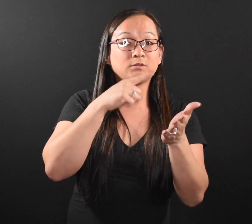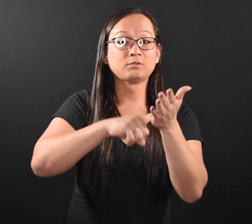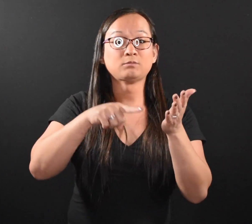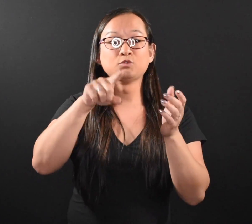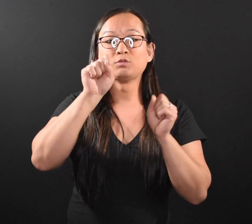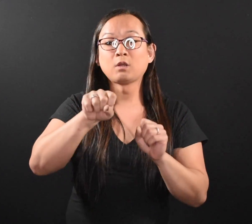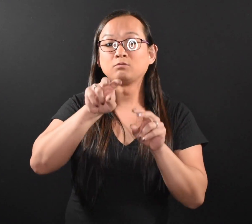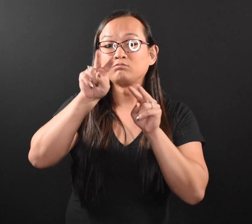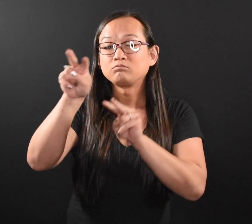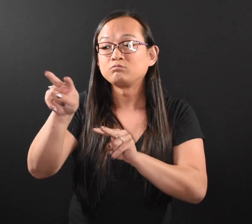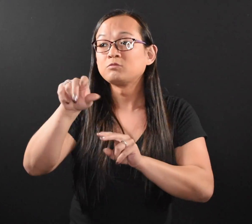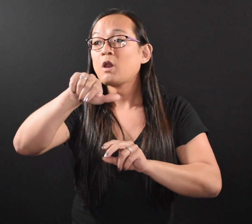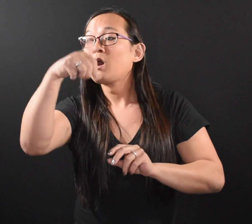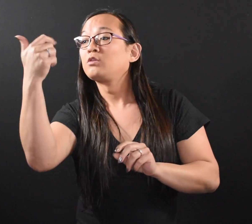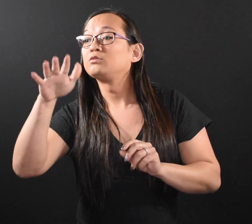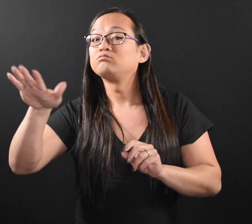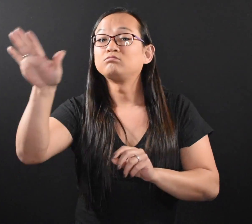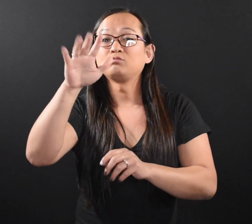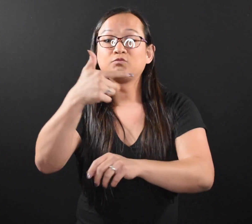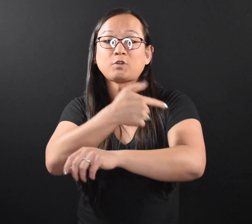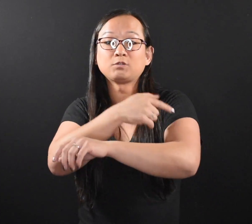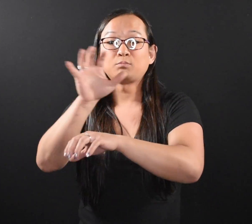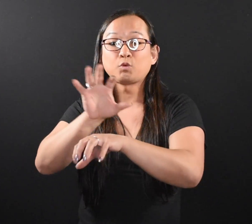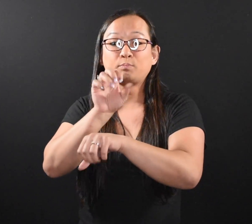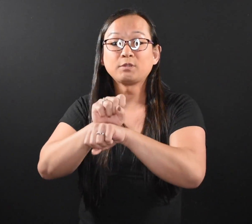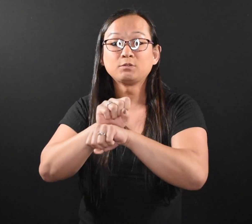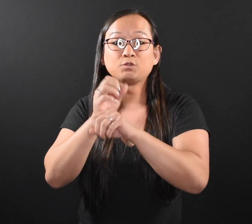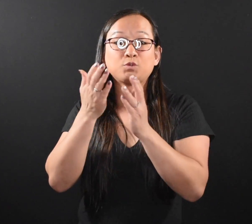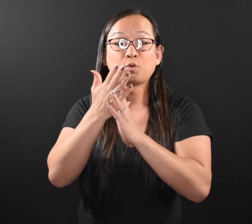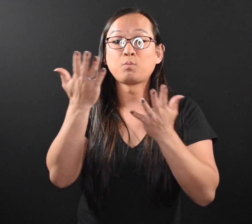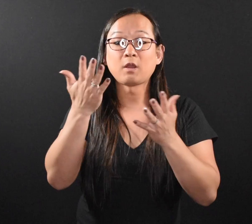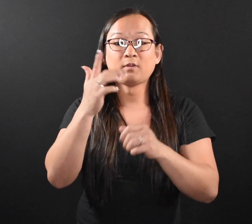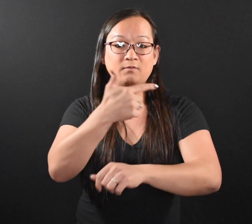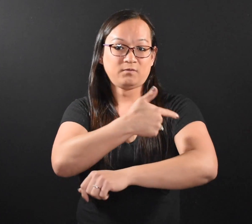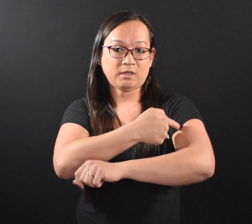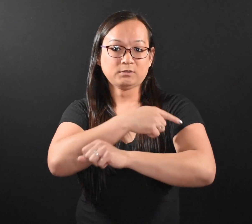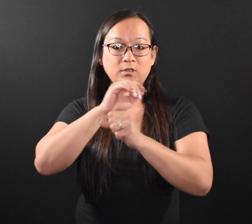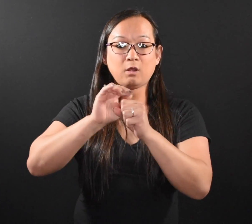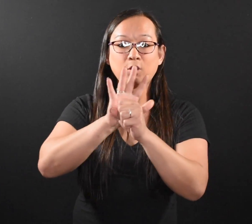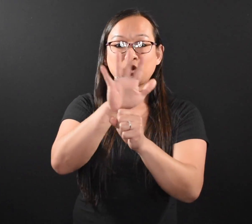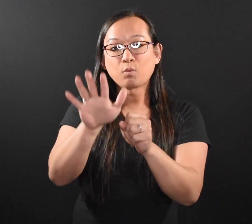vaccination appointments through the vaccine locator map, local pharmacies, or your healthcare provider,